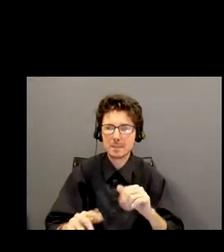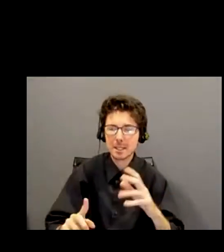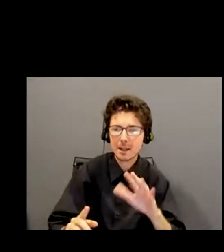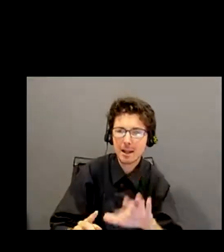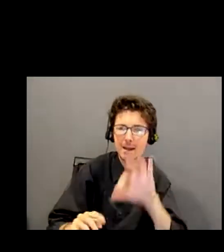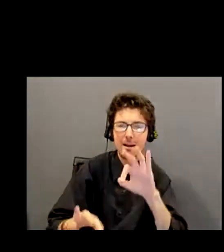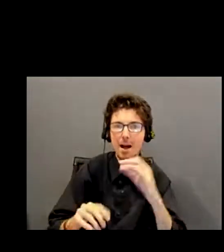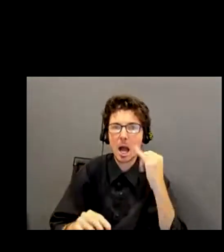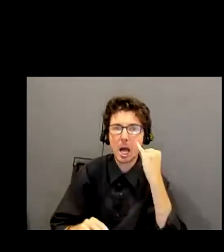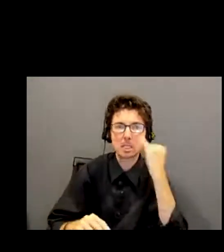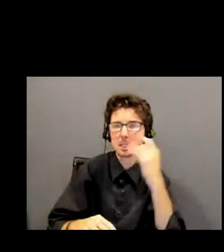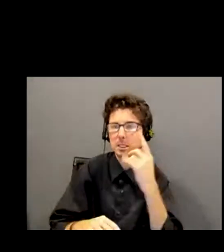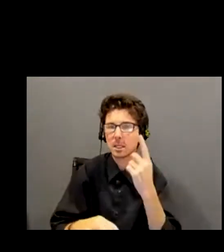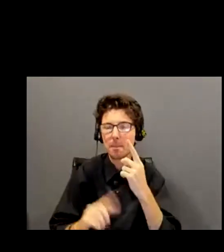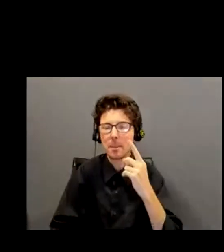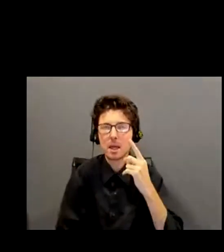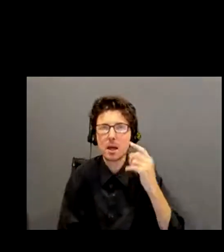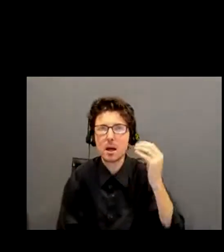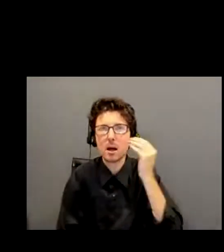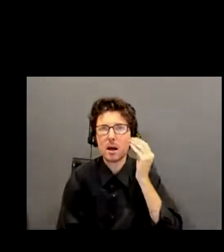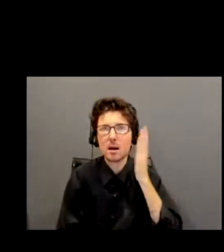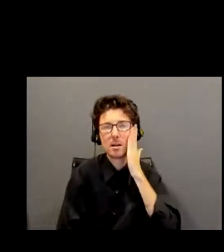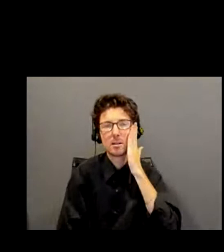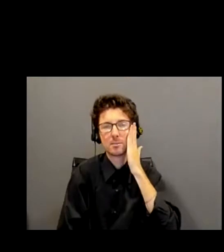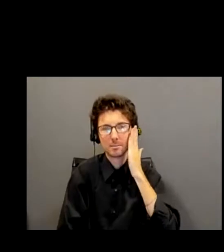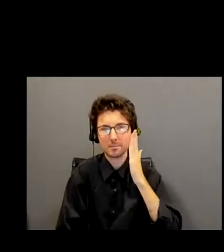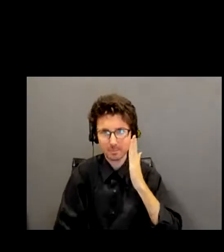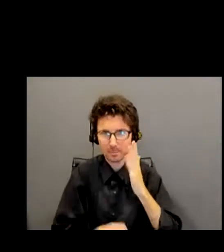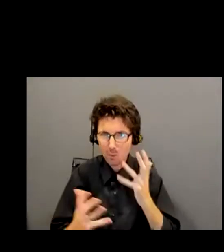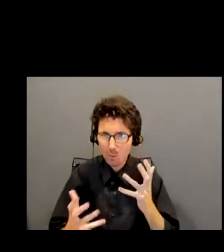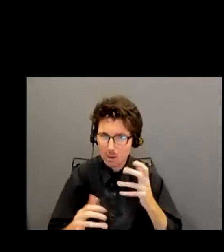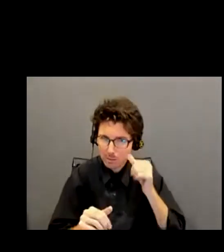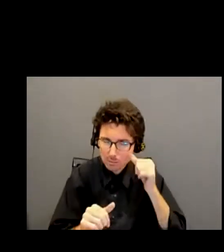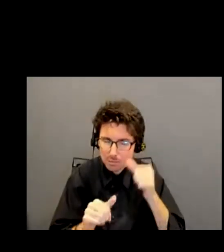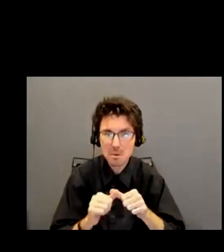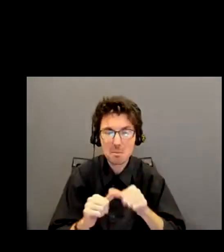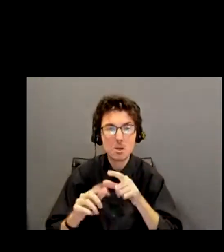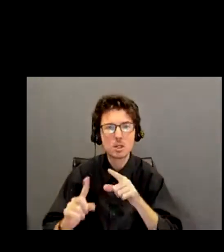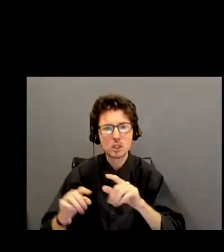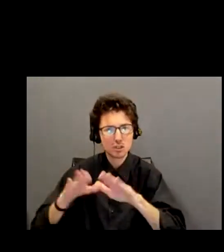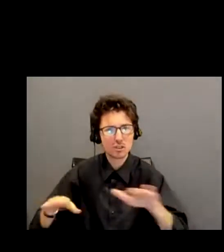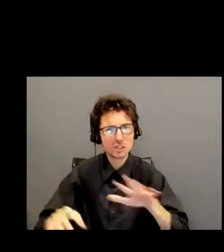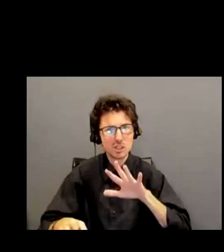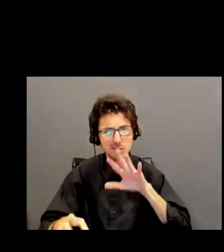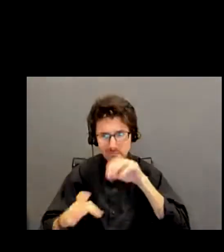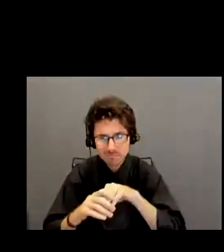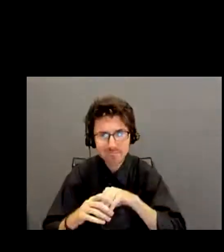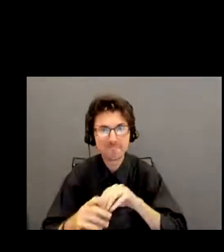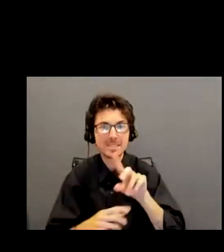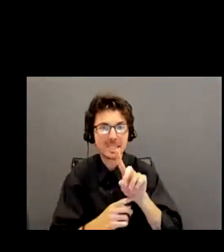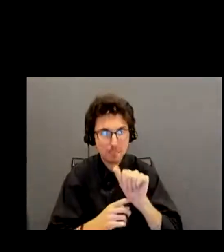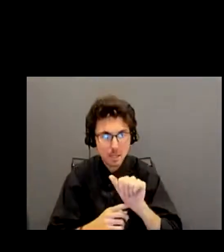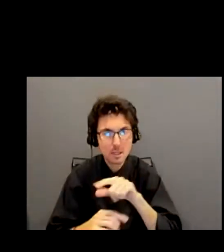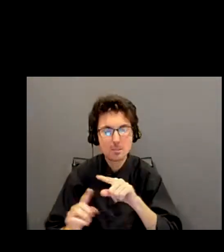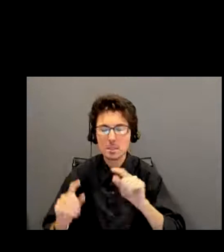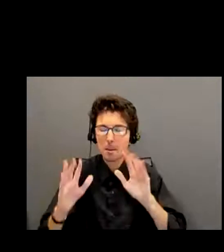or gave us inspiration for including children with disability. This has been an incredible journey